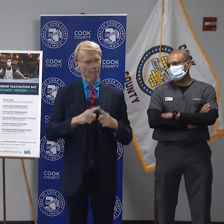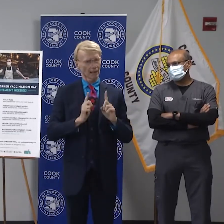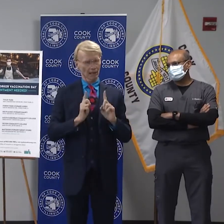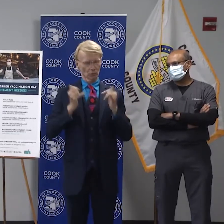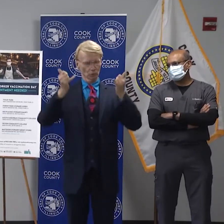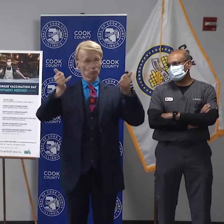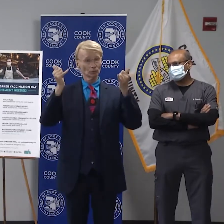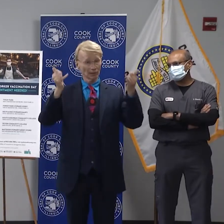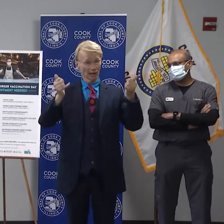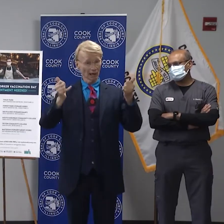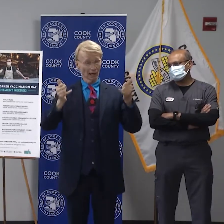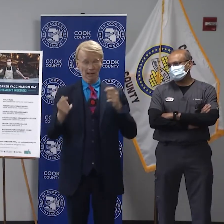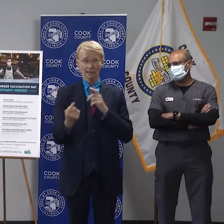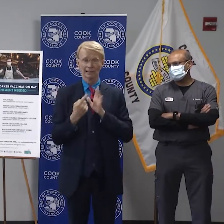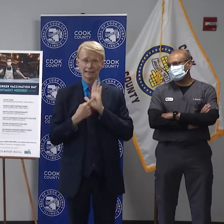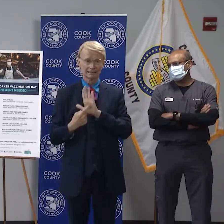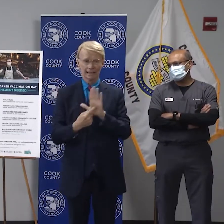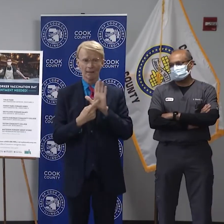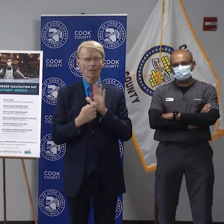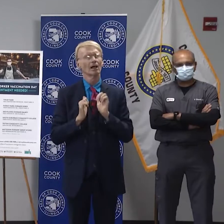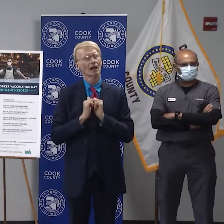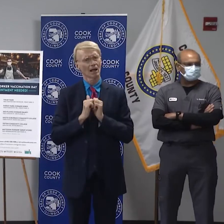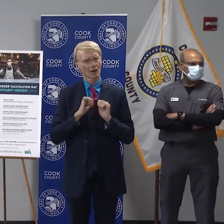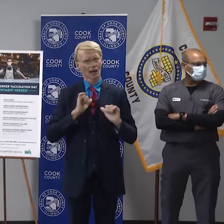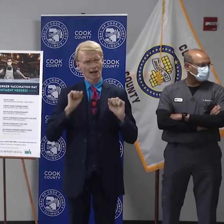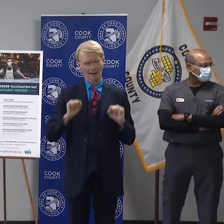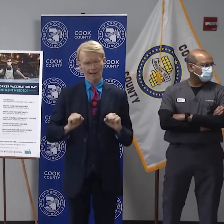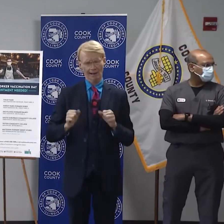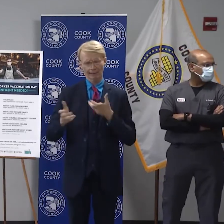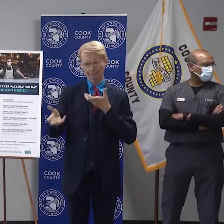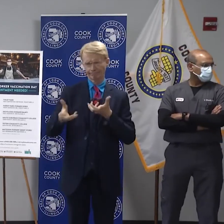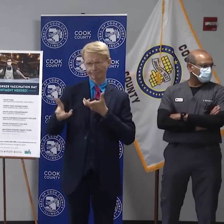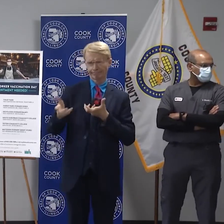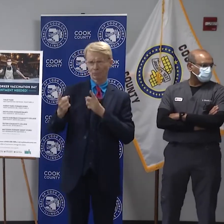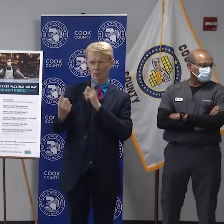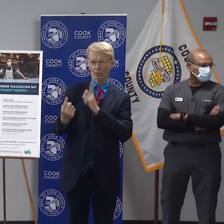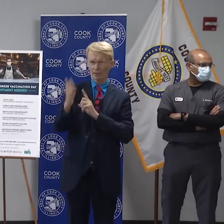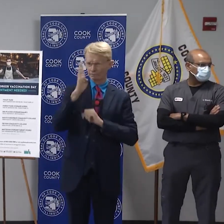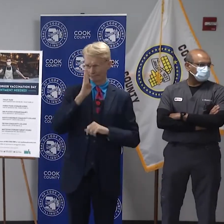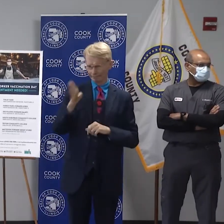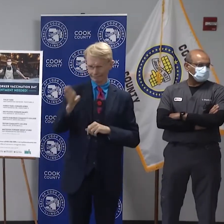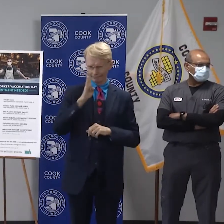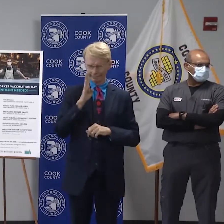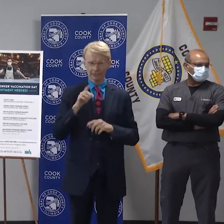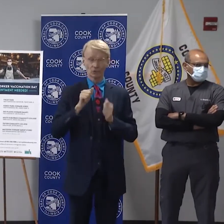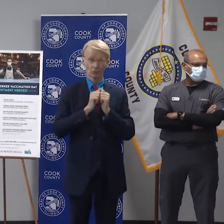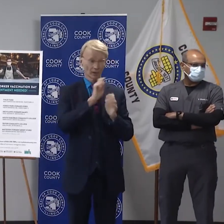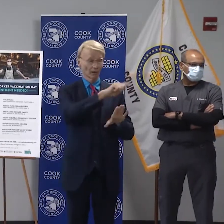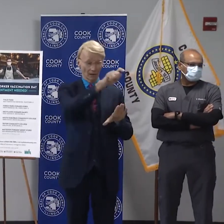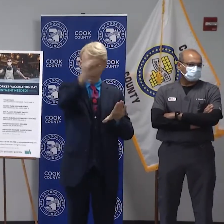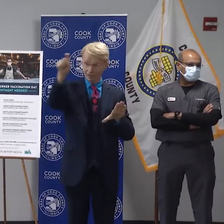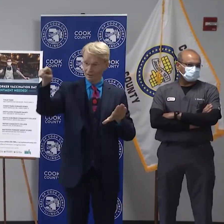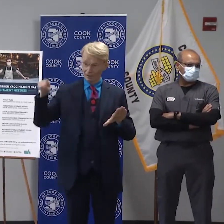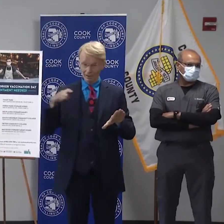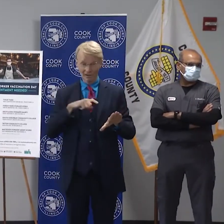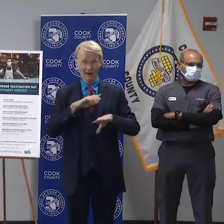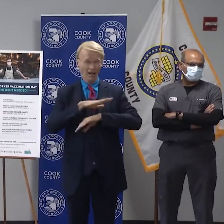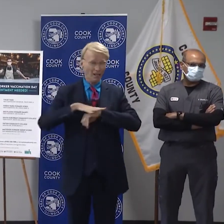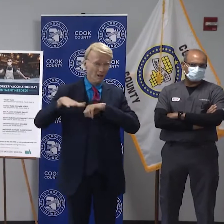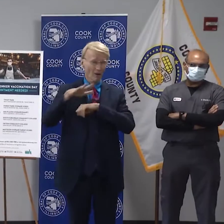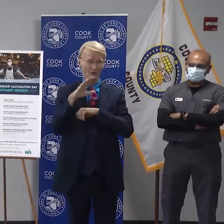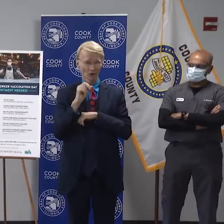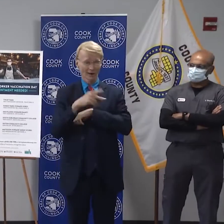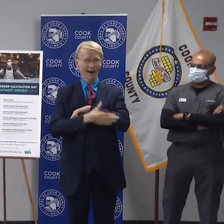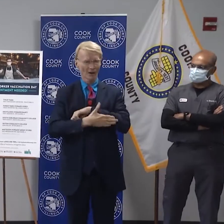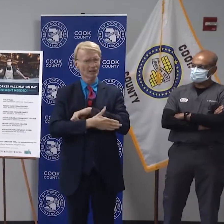with today's example, is how we can coordinate with employers and others and different organizations throughout the county to not only provide access, which